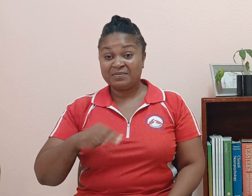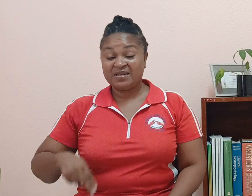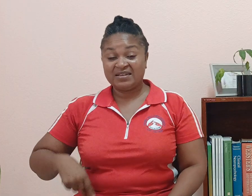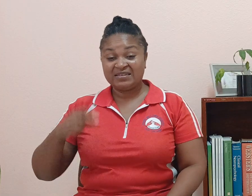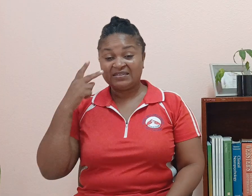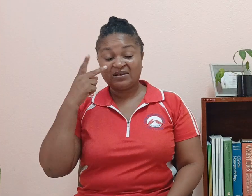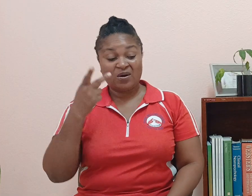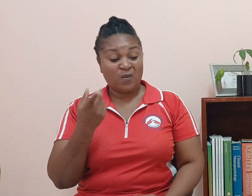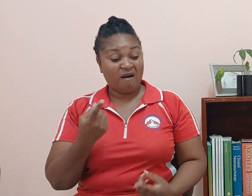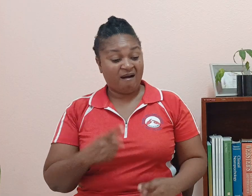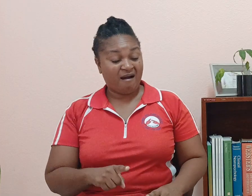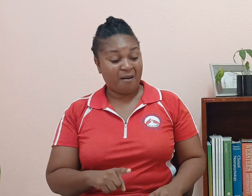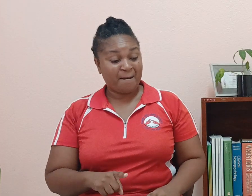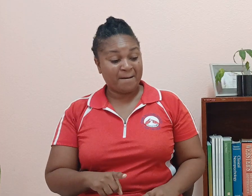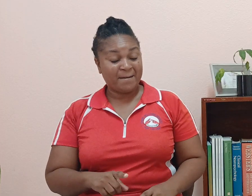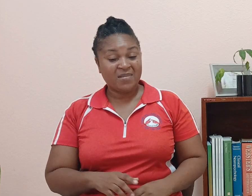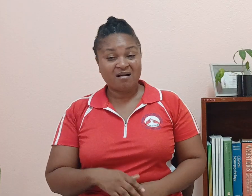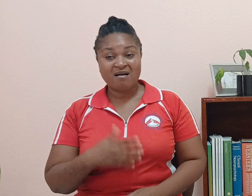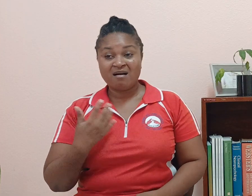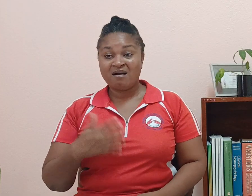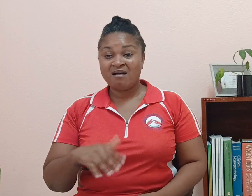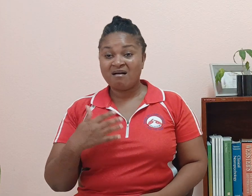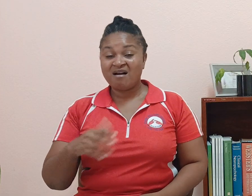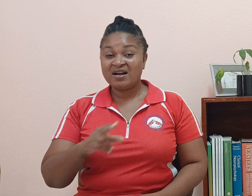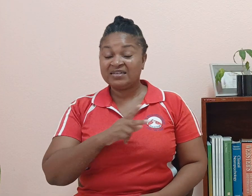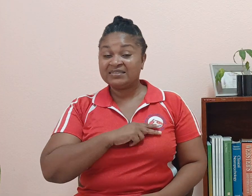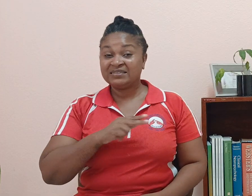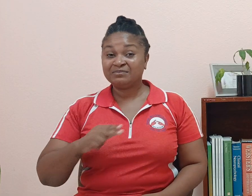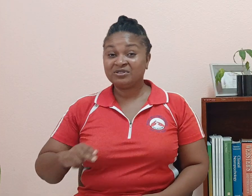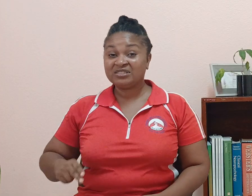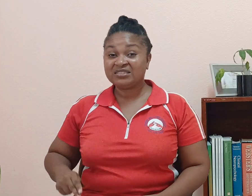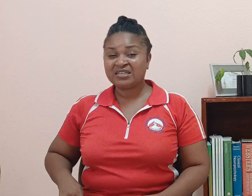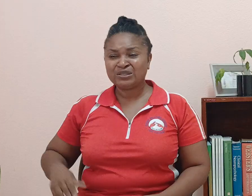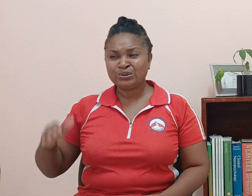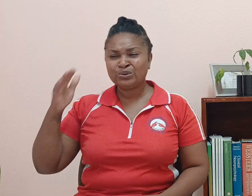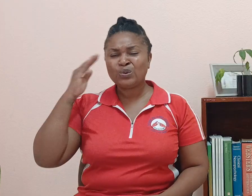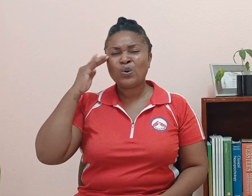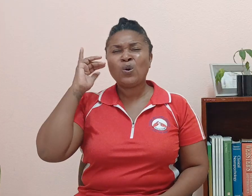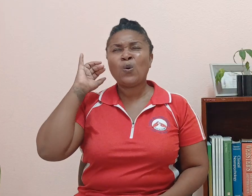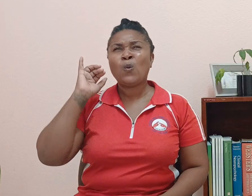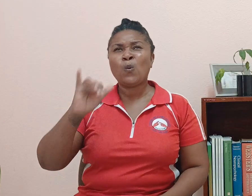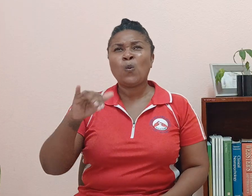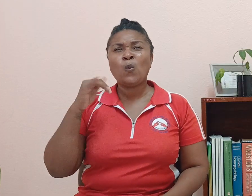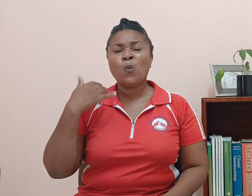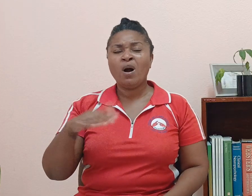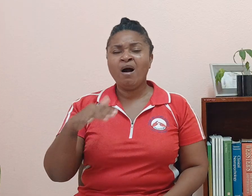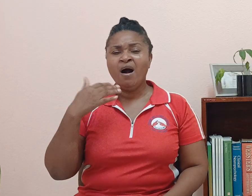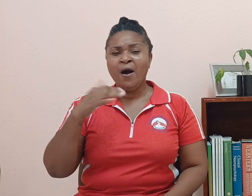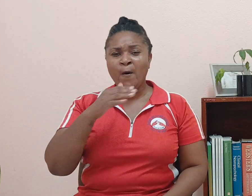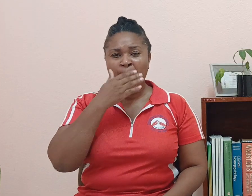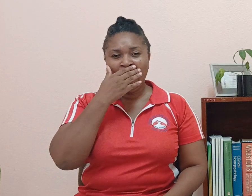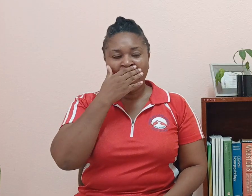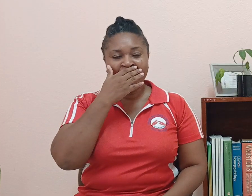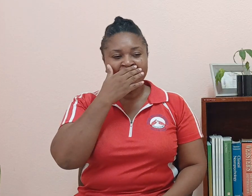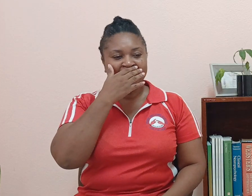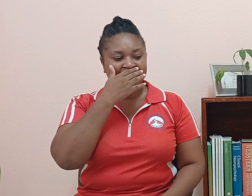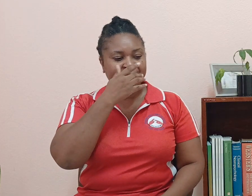King Nebuchadnezzar knew that they worshipped the Most High God.